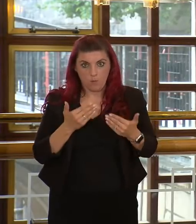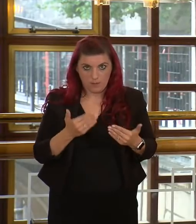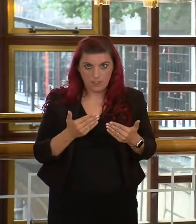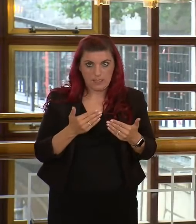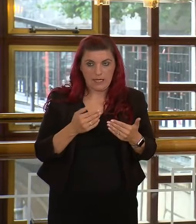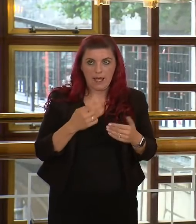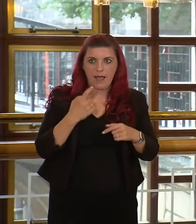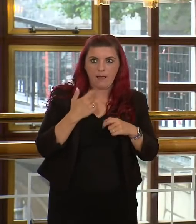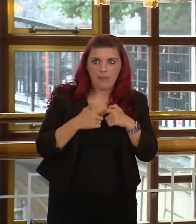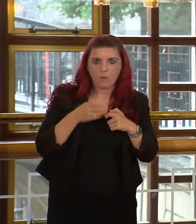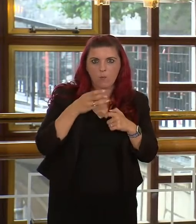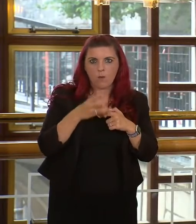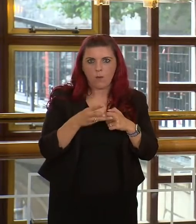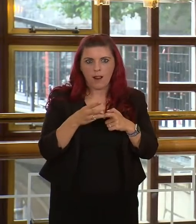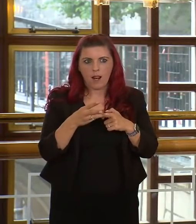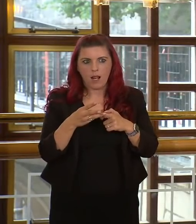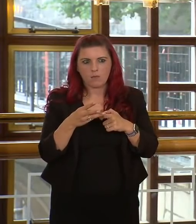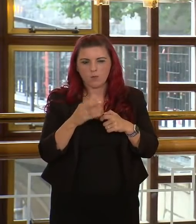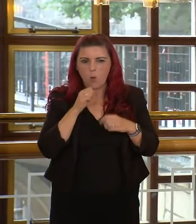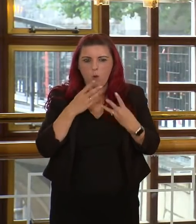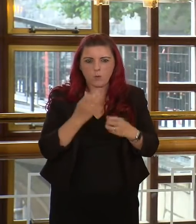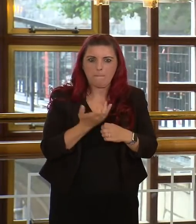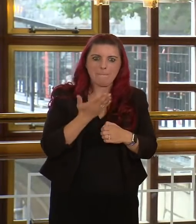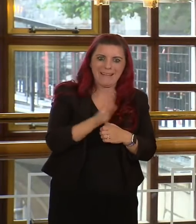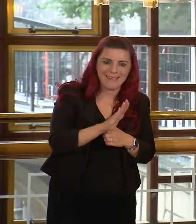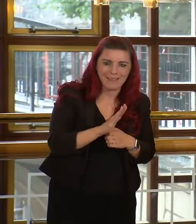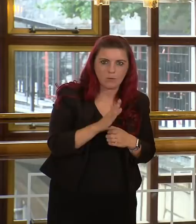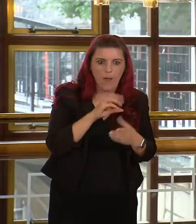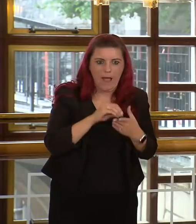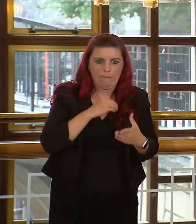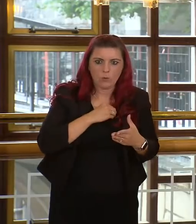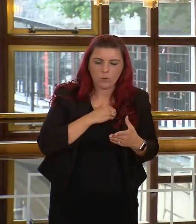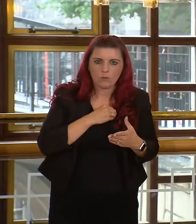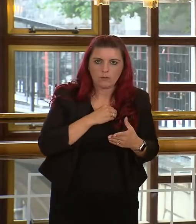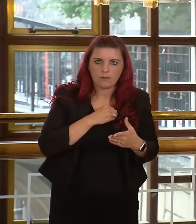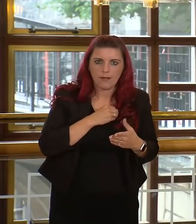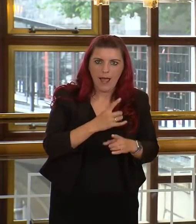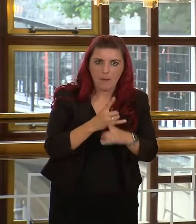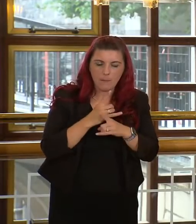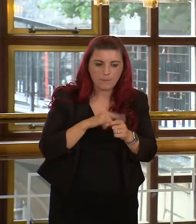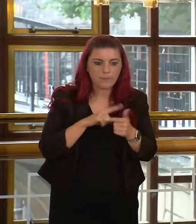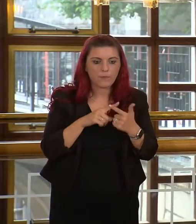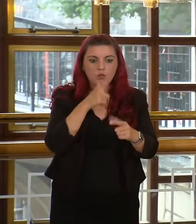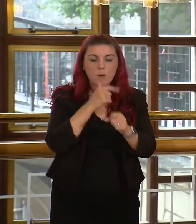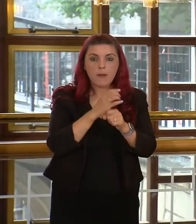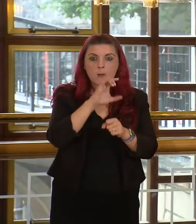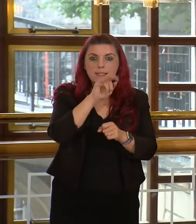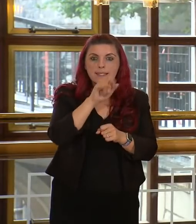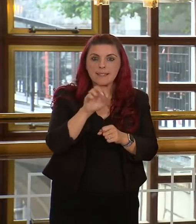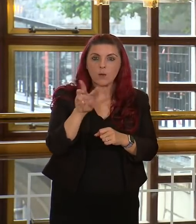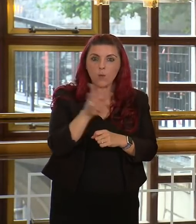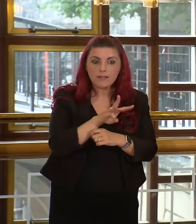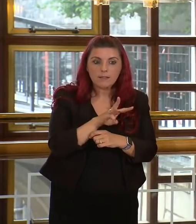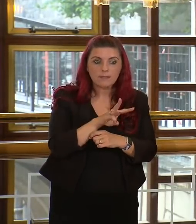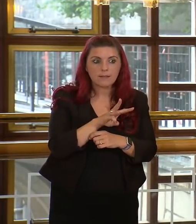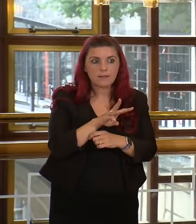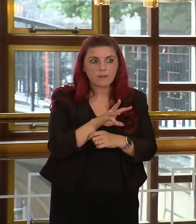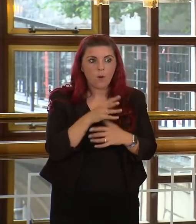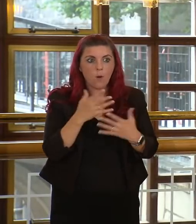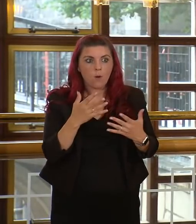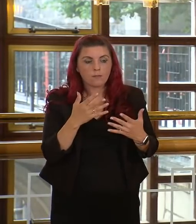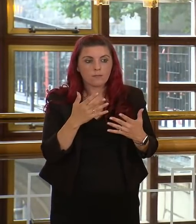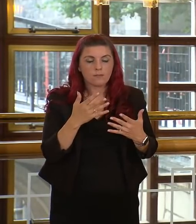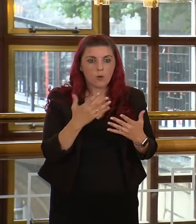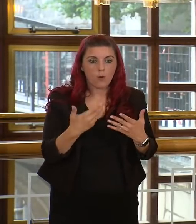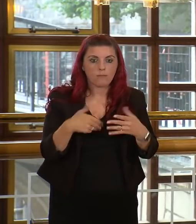mandating the HSE to negotiate a new one. So that's where that now lies. In relation to City West, I did inform the government today, as part of an